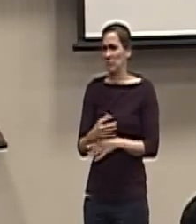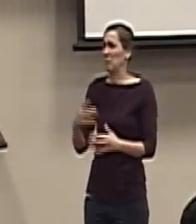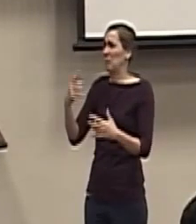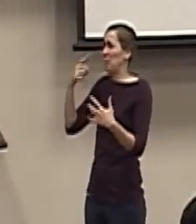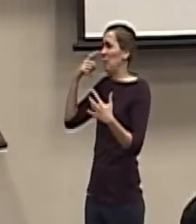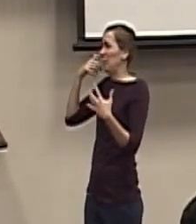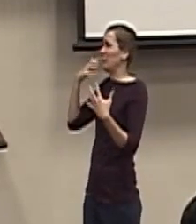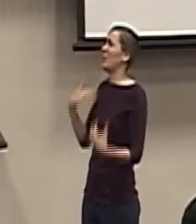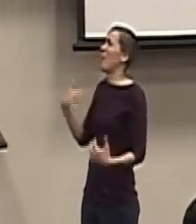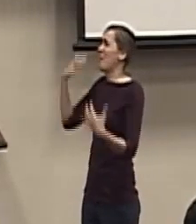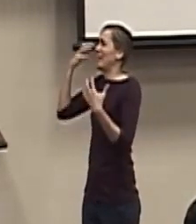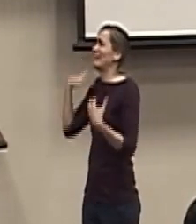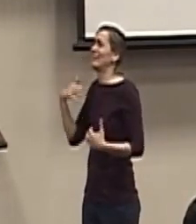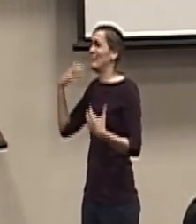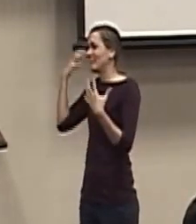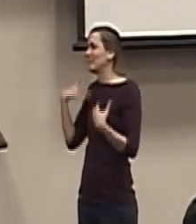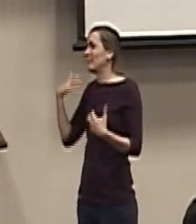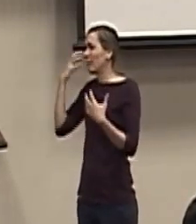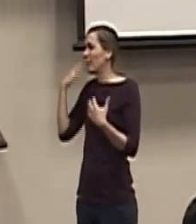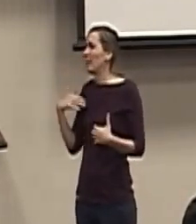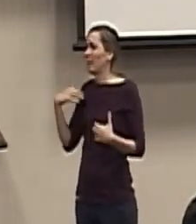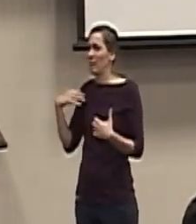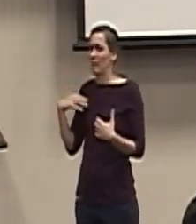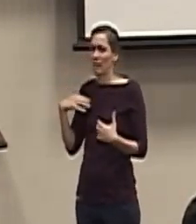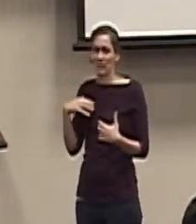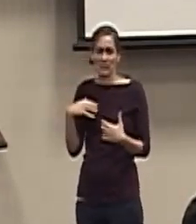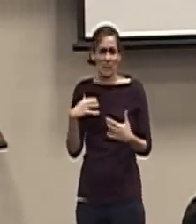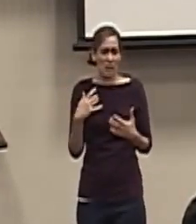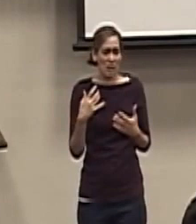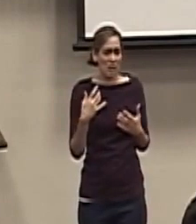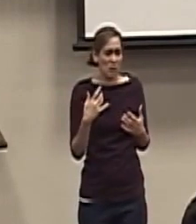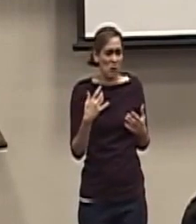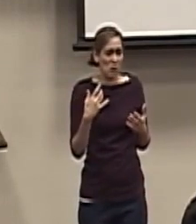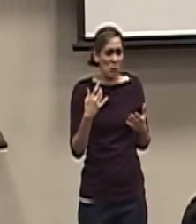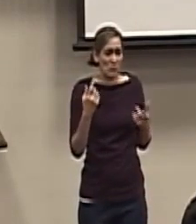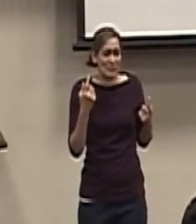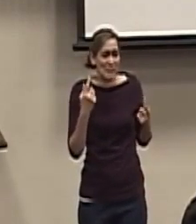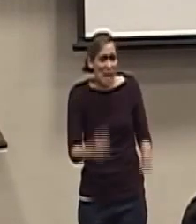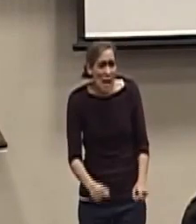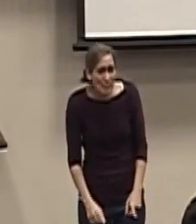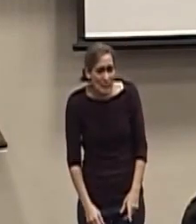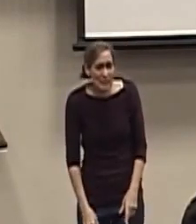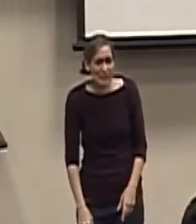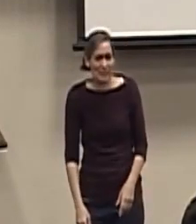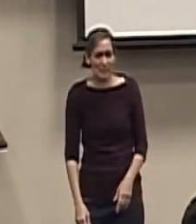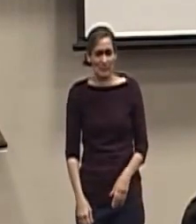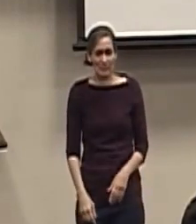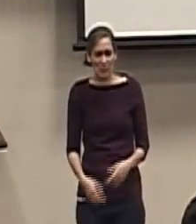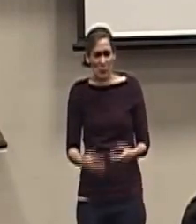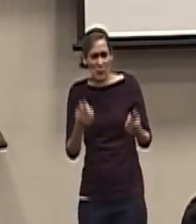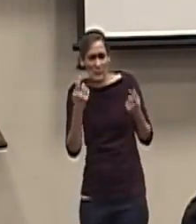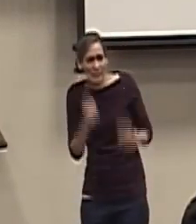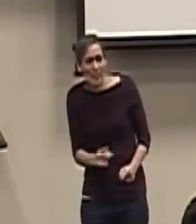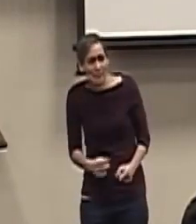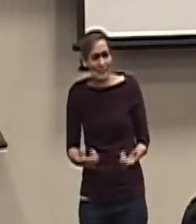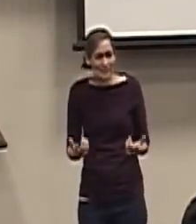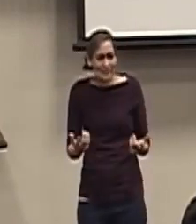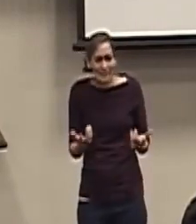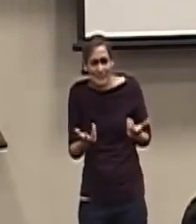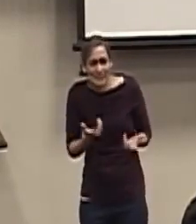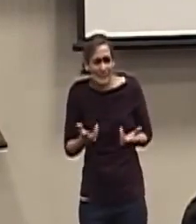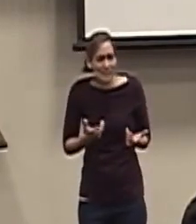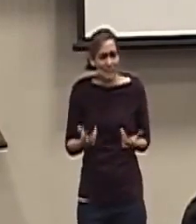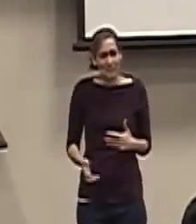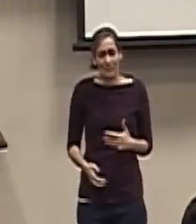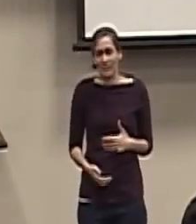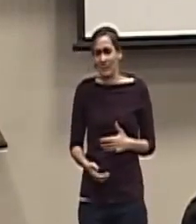sobbing inconsolably. I said, Becca, what's going on? I wouldn't even known it was her had it not been for caller ID. Becca, what's going on? What's going on? What's